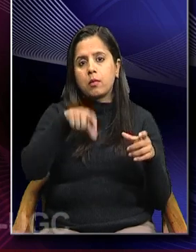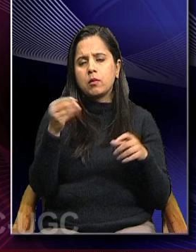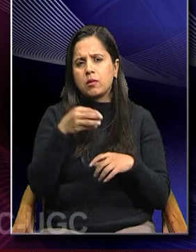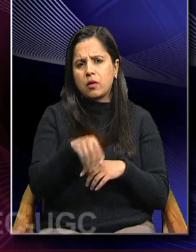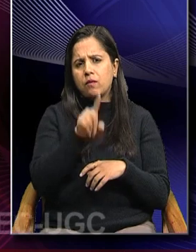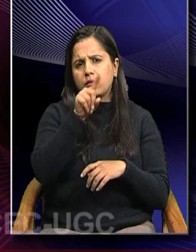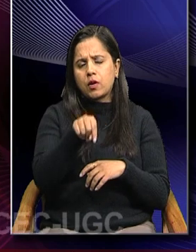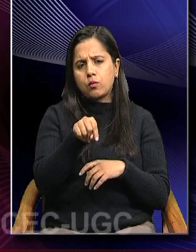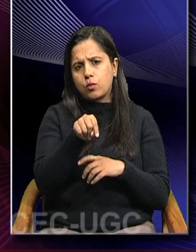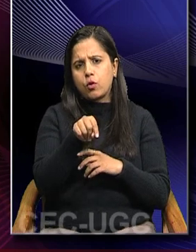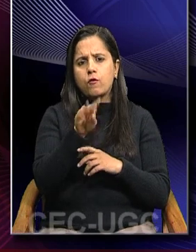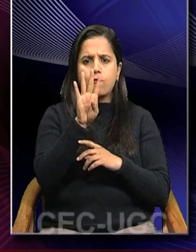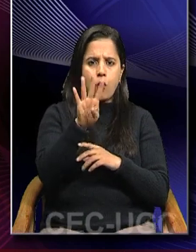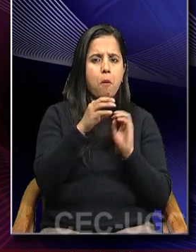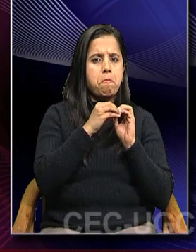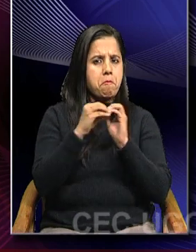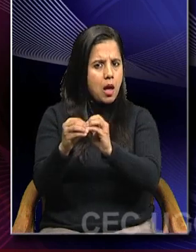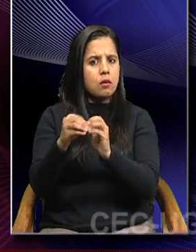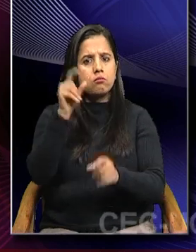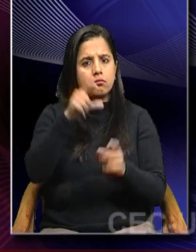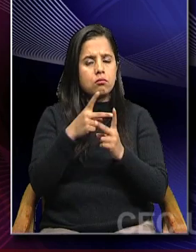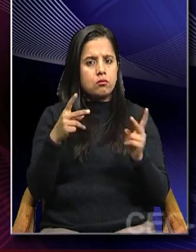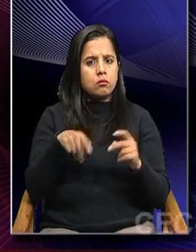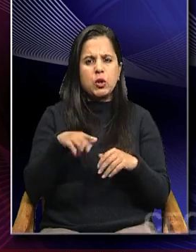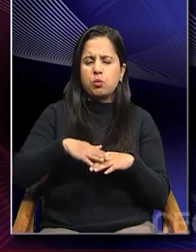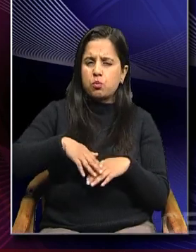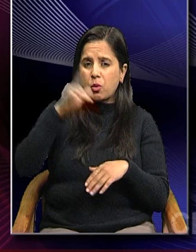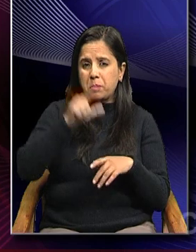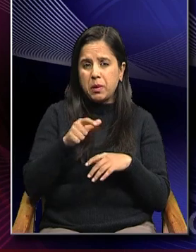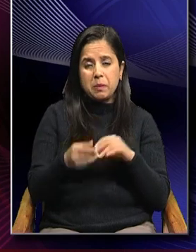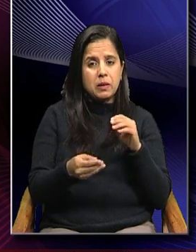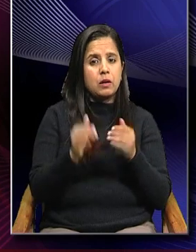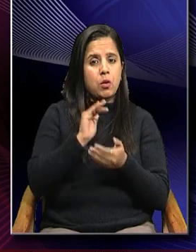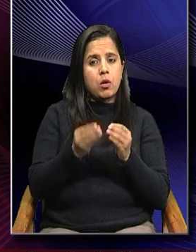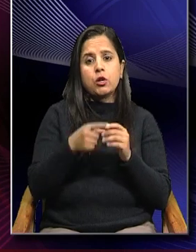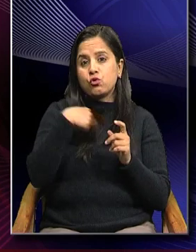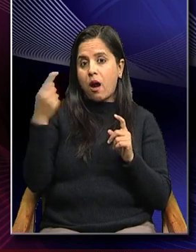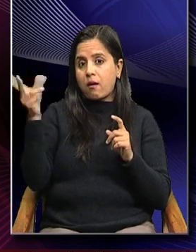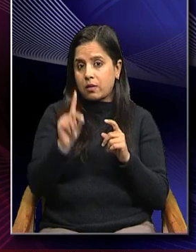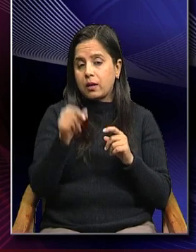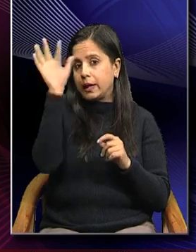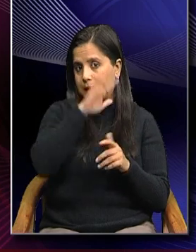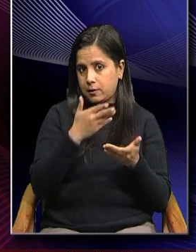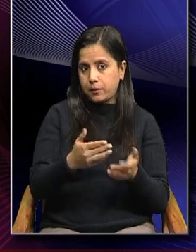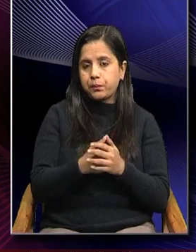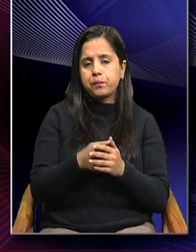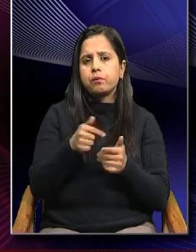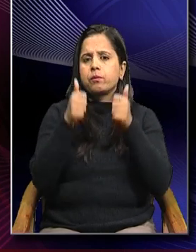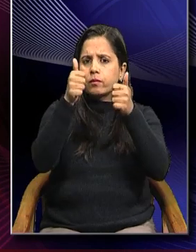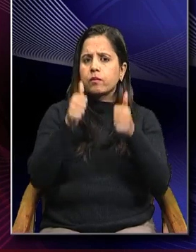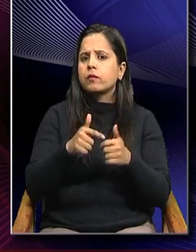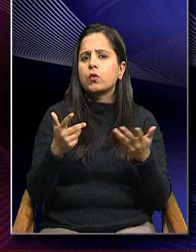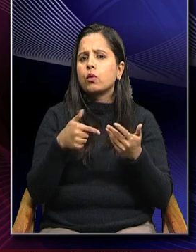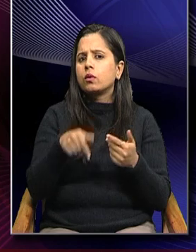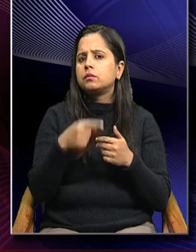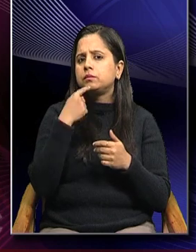over 1.4 billion, making it the most populous country after China. So, what is the outcome of this line?